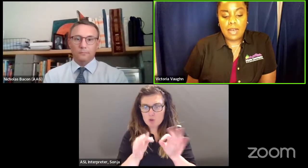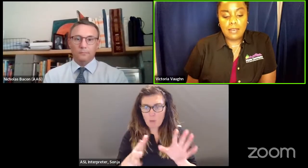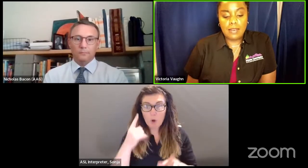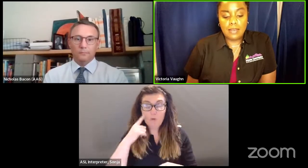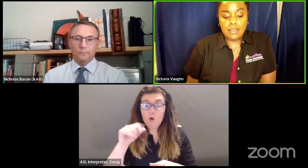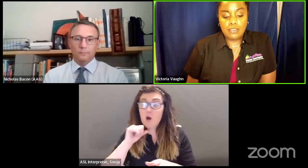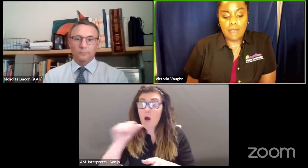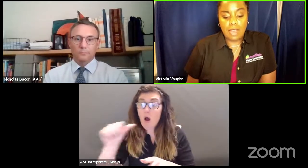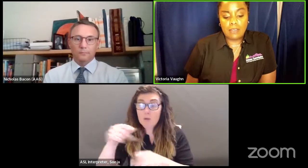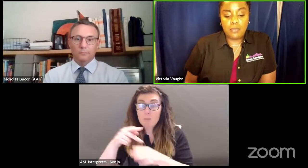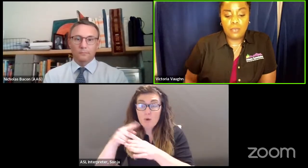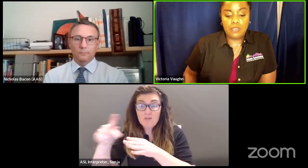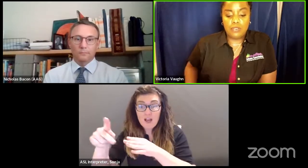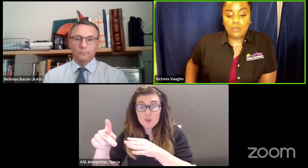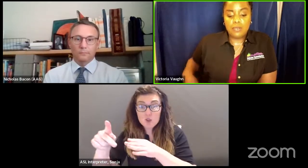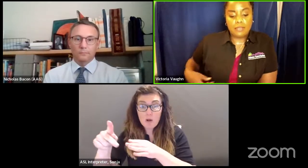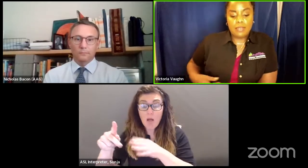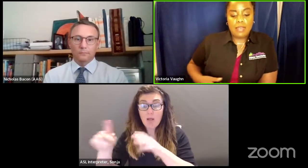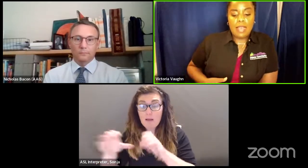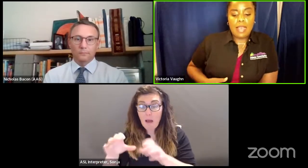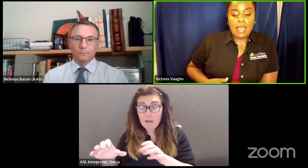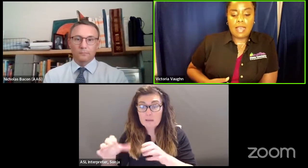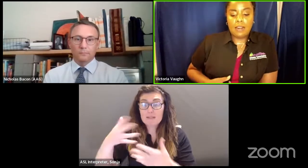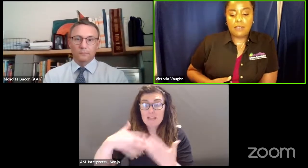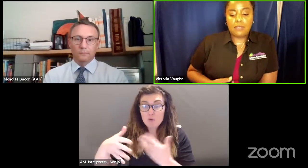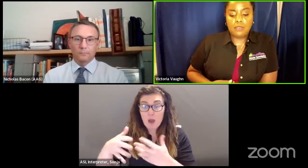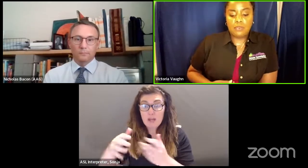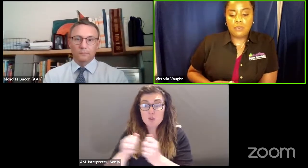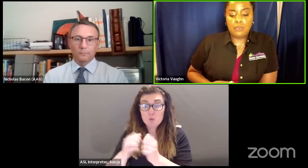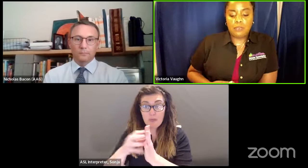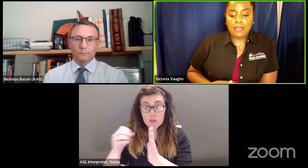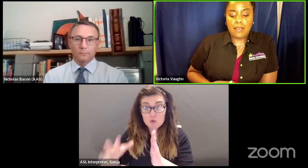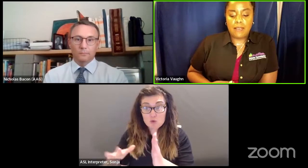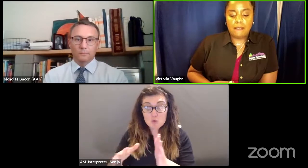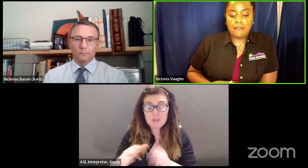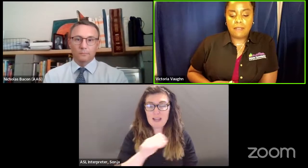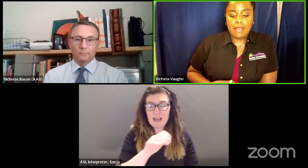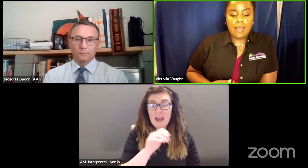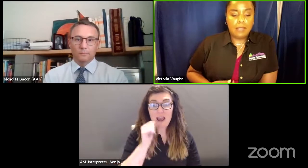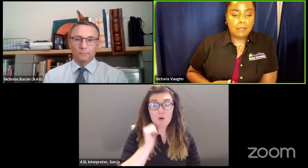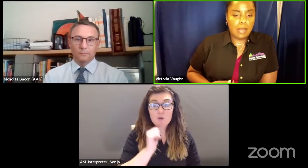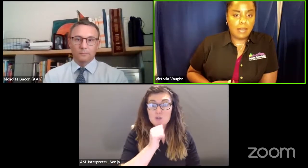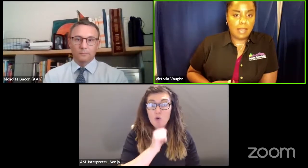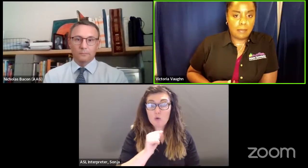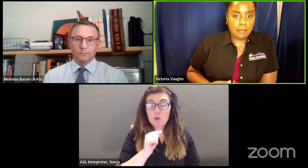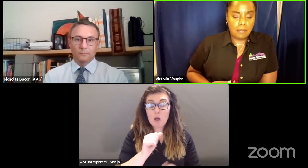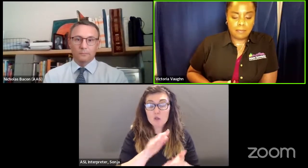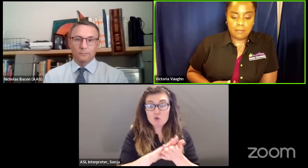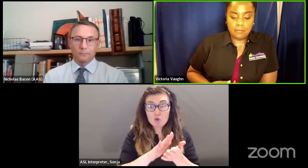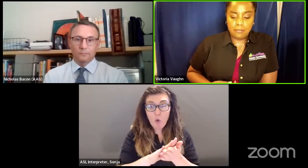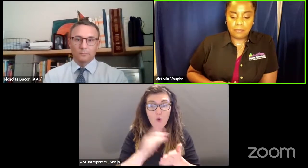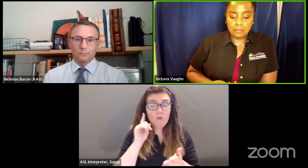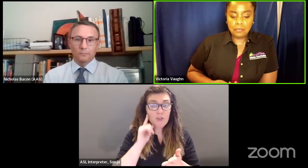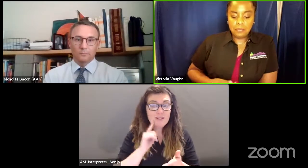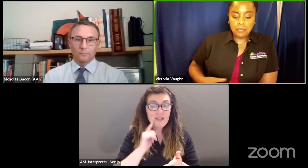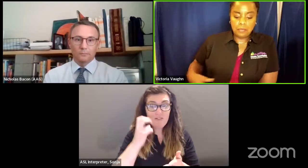unprofessional conduct, interaction with students at Arizona School for the Deaf and the Blind campus.